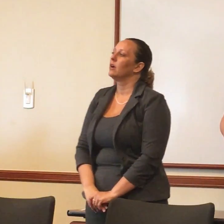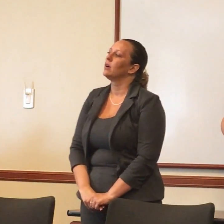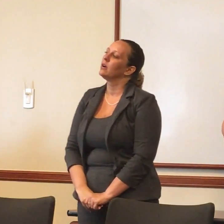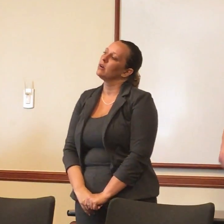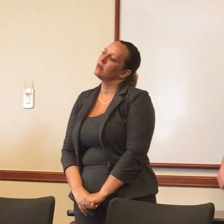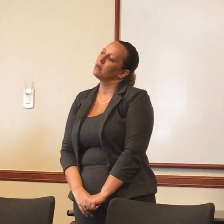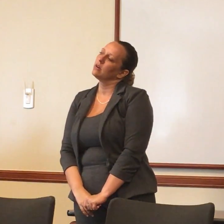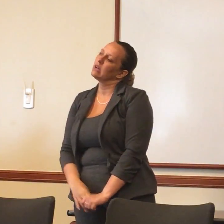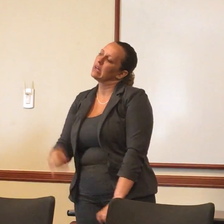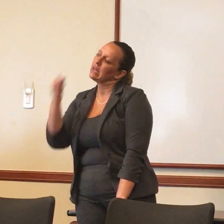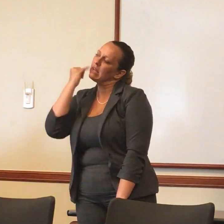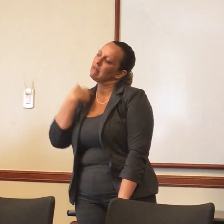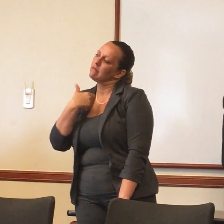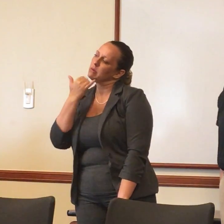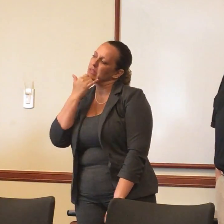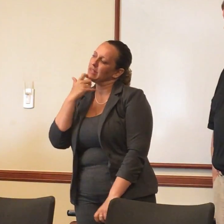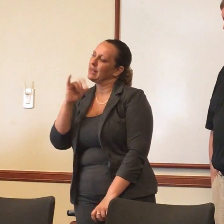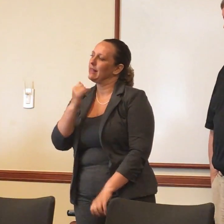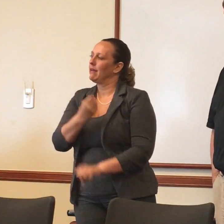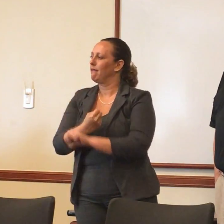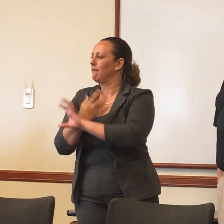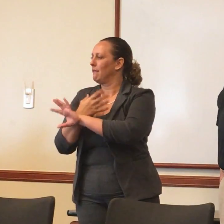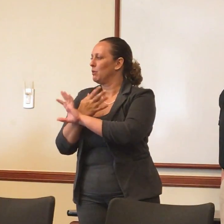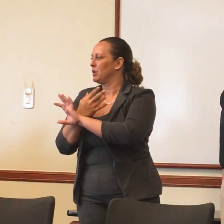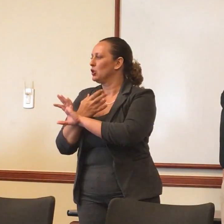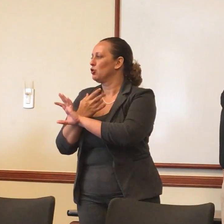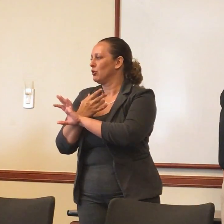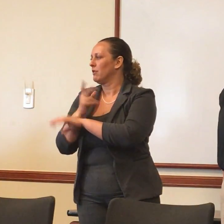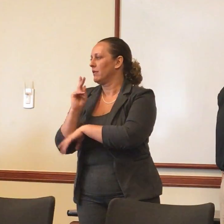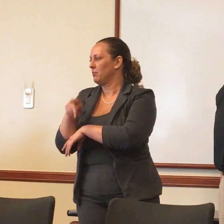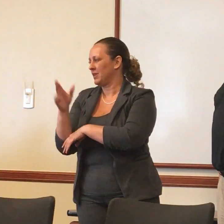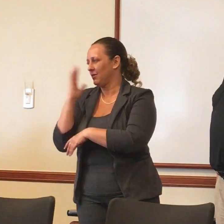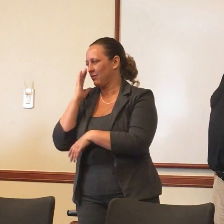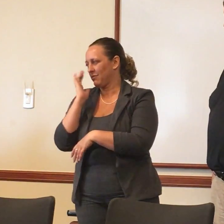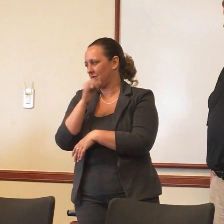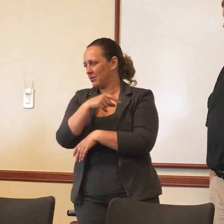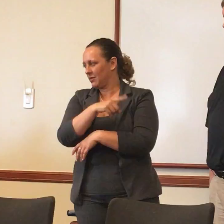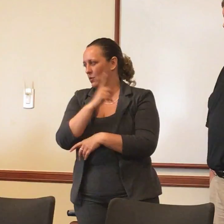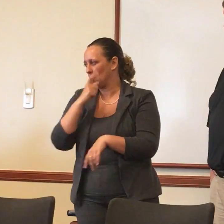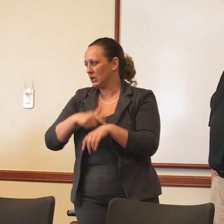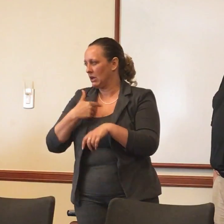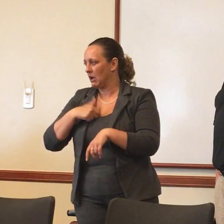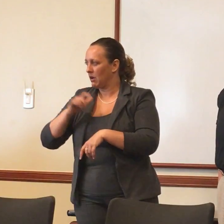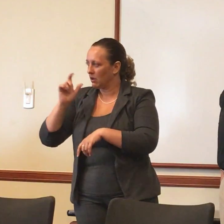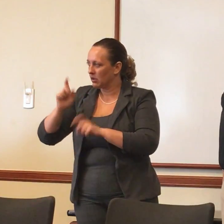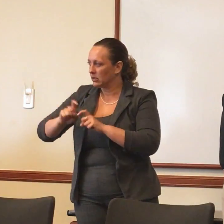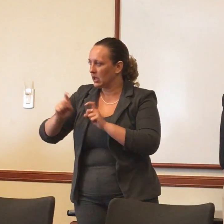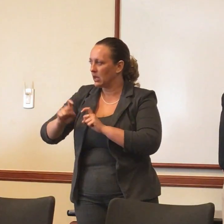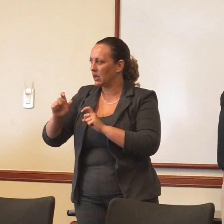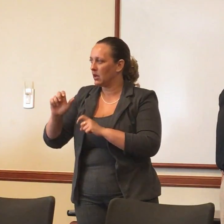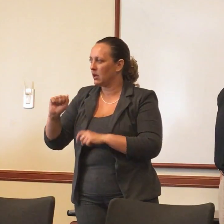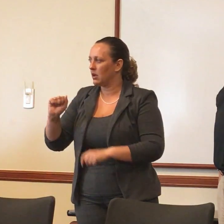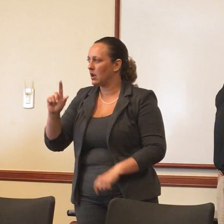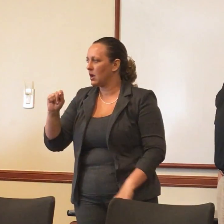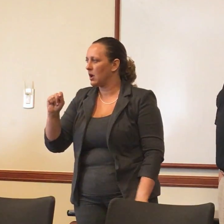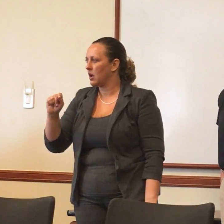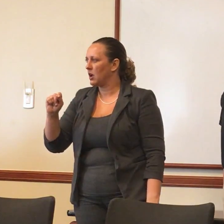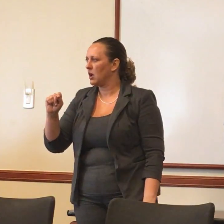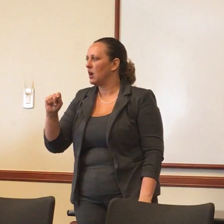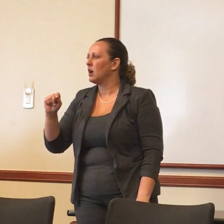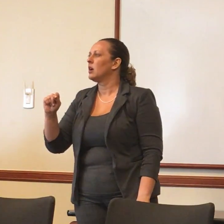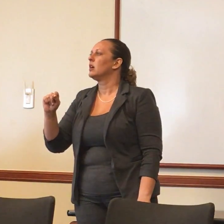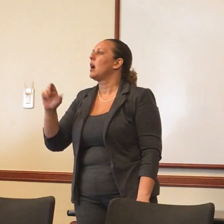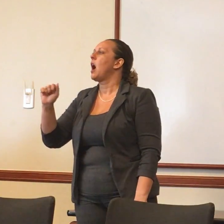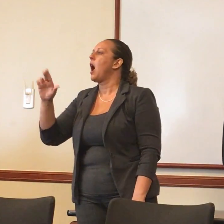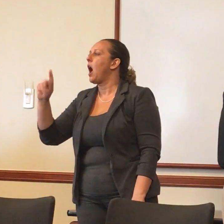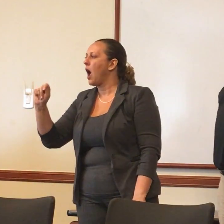but if you make mistakes, so like our vending machine that we call, you know, the video calls we call you on, if we text,